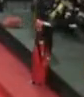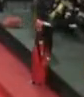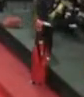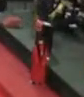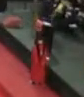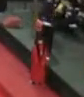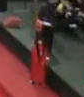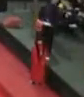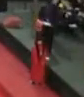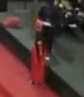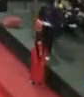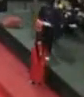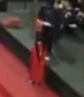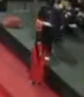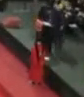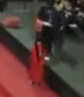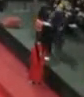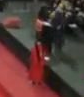Back to you, Doctor.